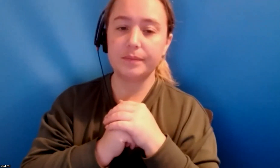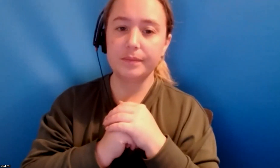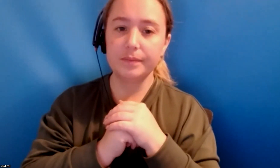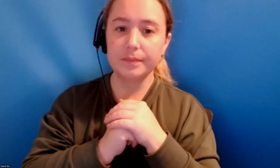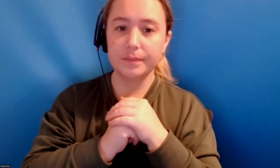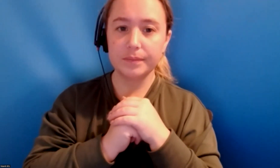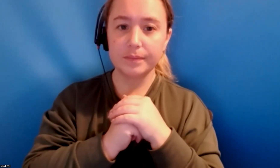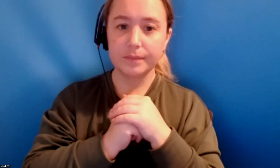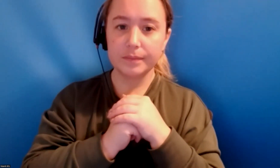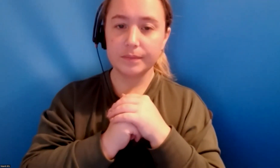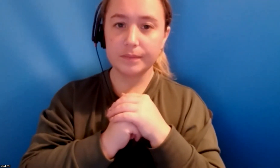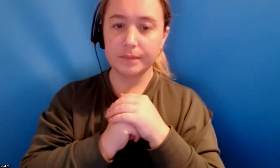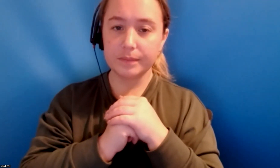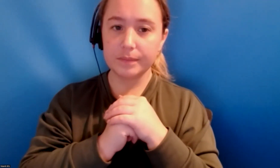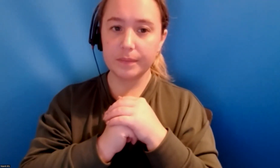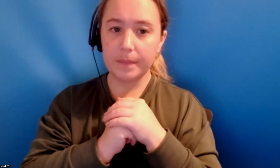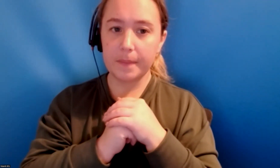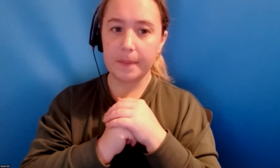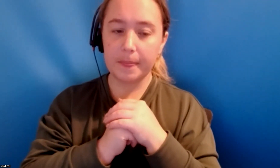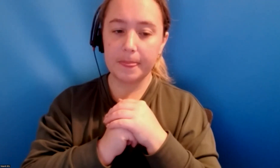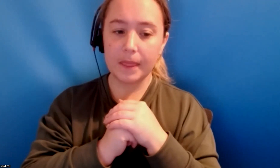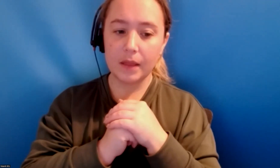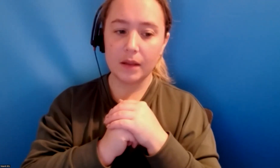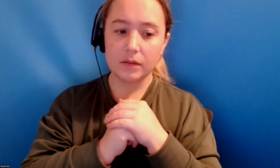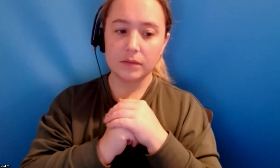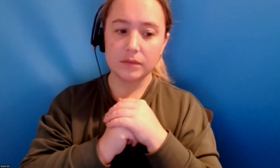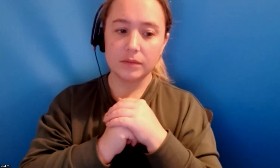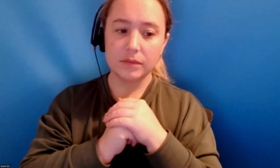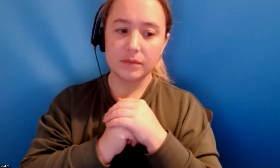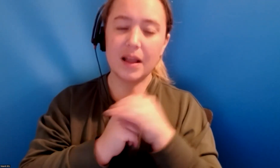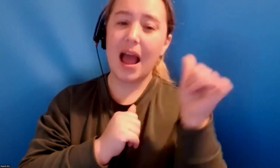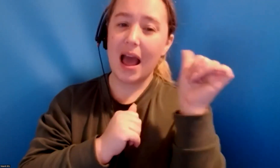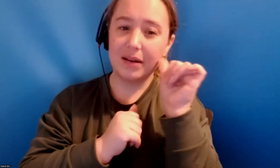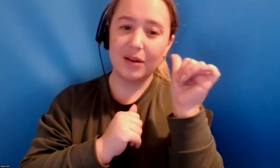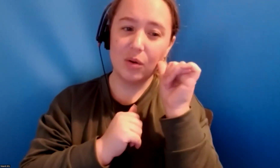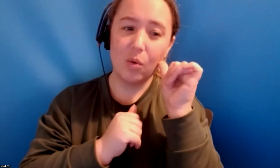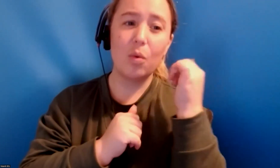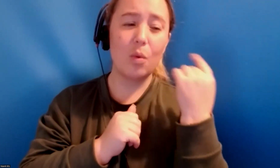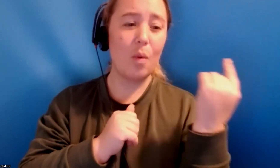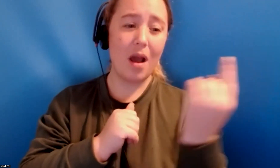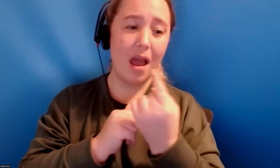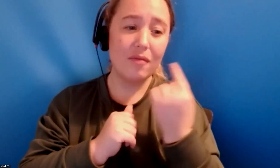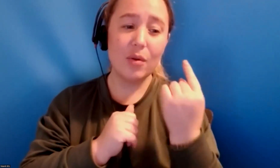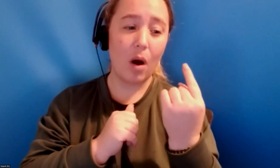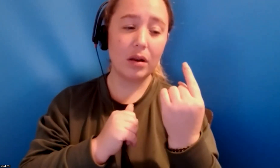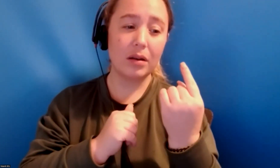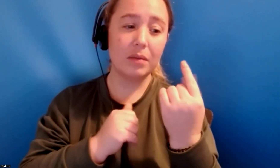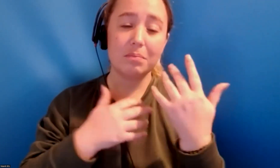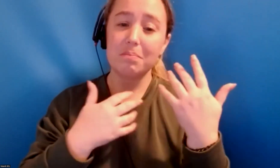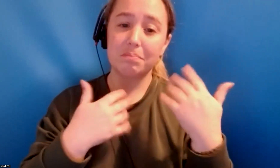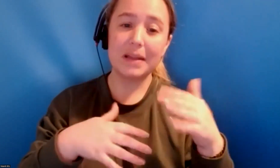Somebody then came along and highlighted that, and I appreciate we've all lived through COVID, and some might still be living through with long